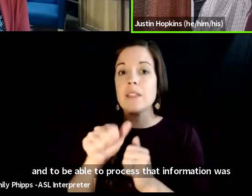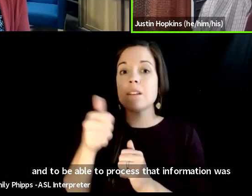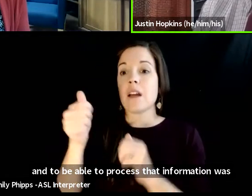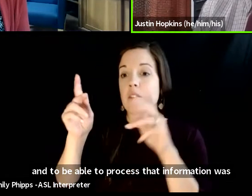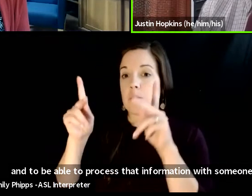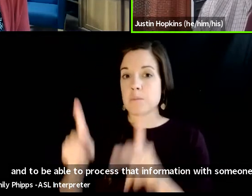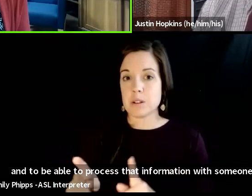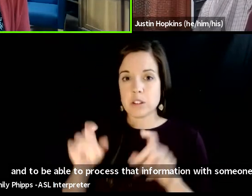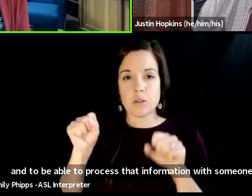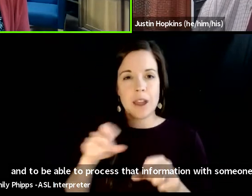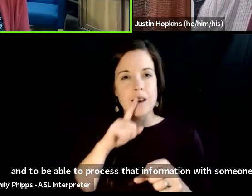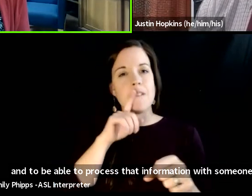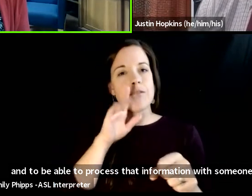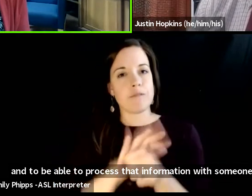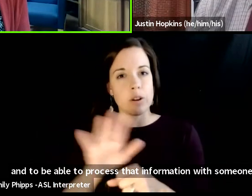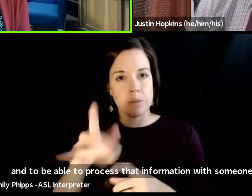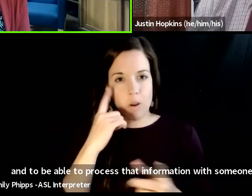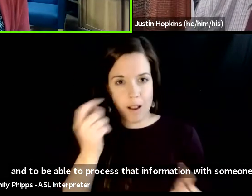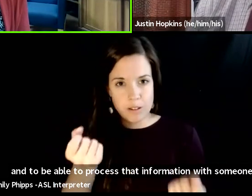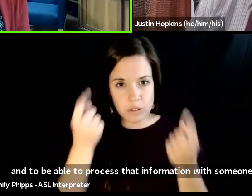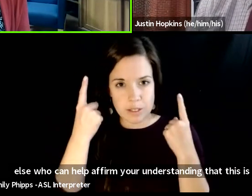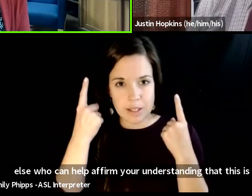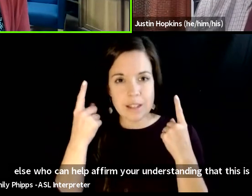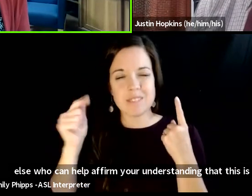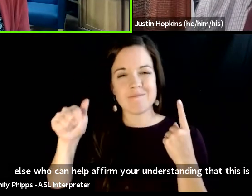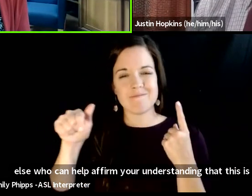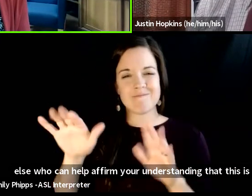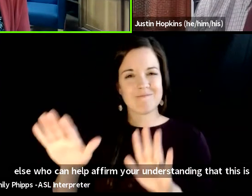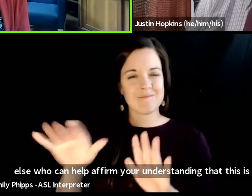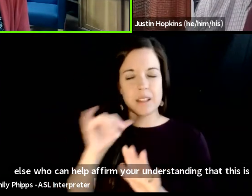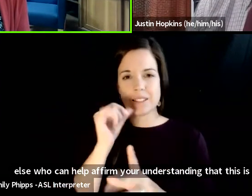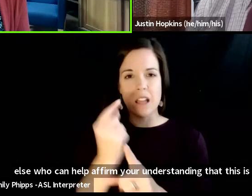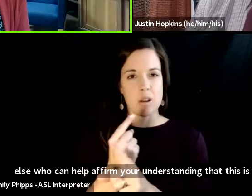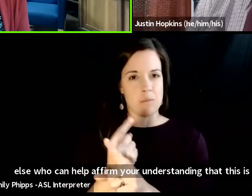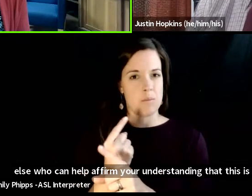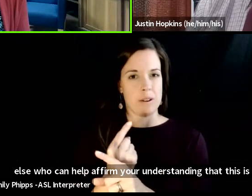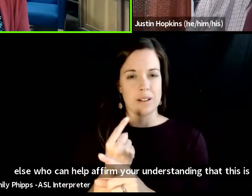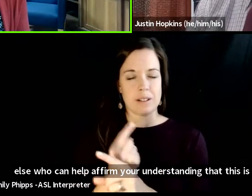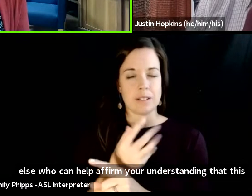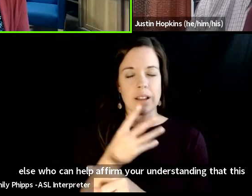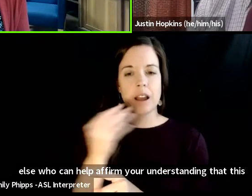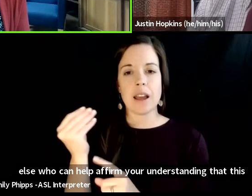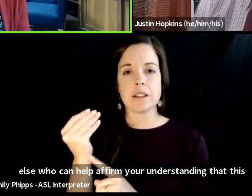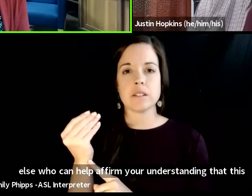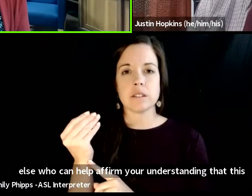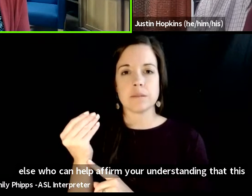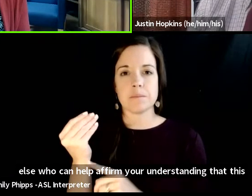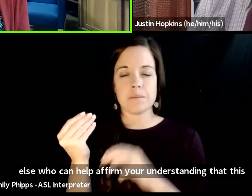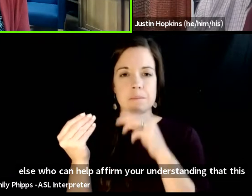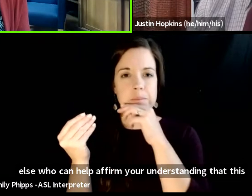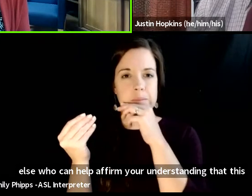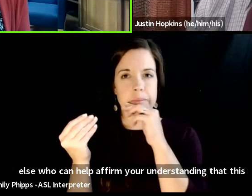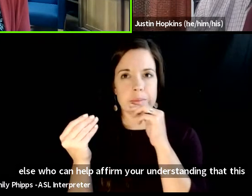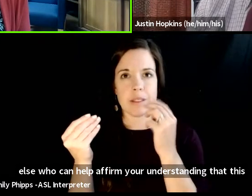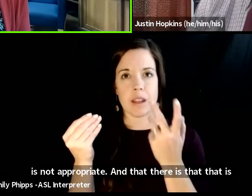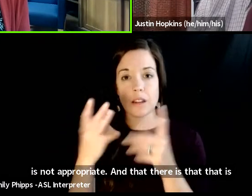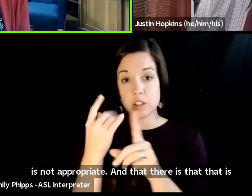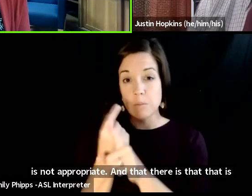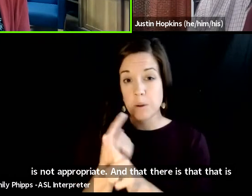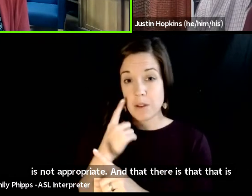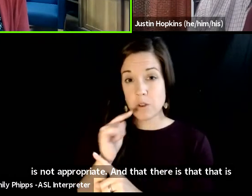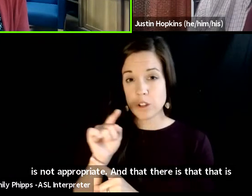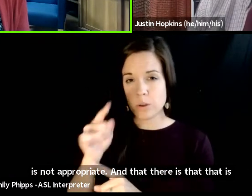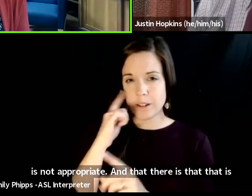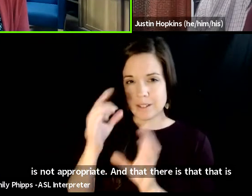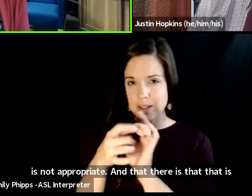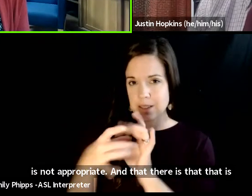help affirm your understanding that this is not appropriate, and that it is appropriate for you to disengage